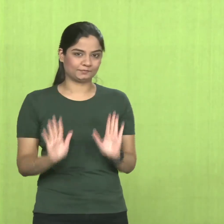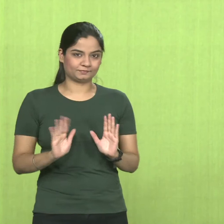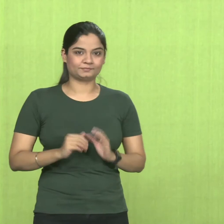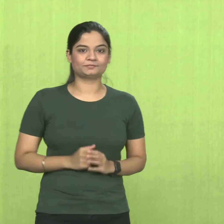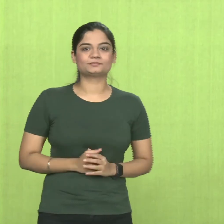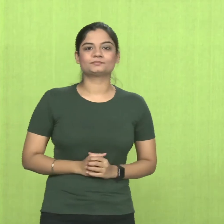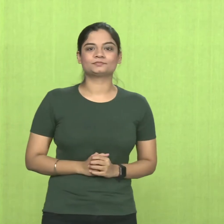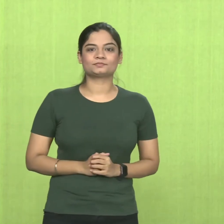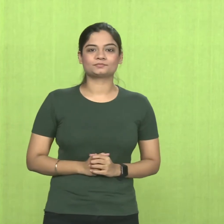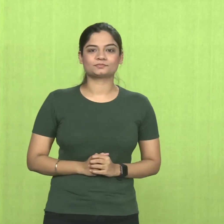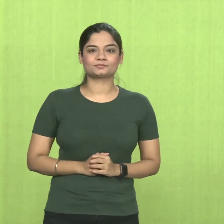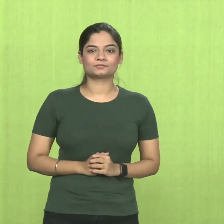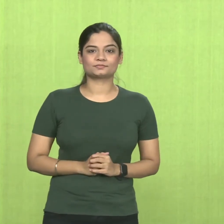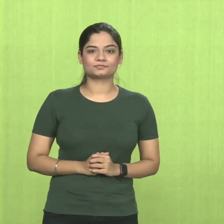depth about it.